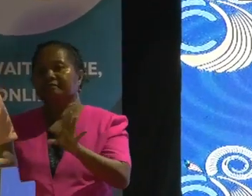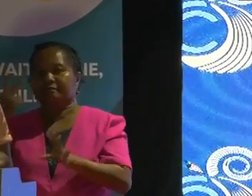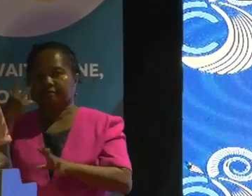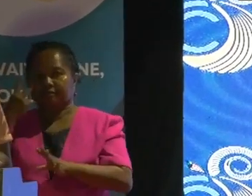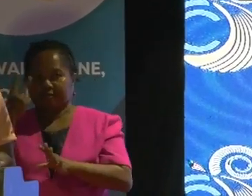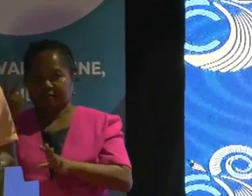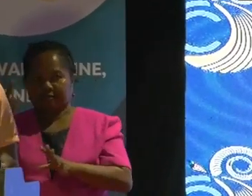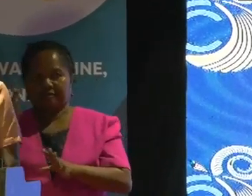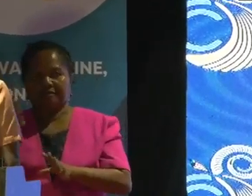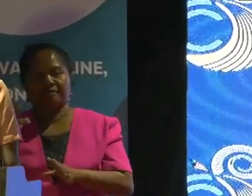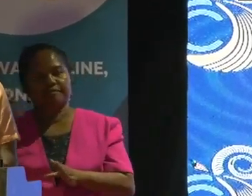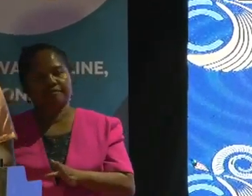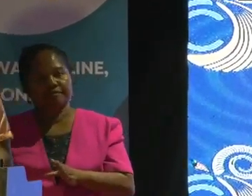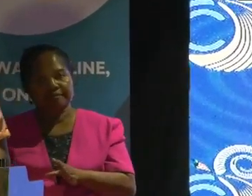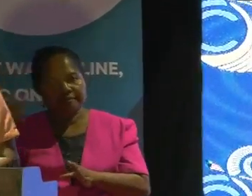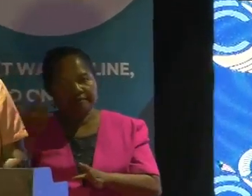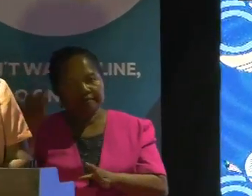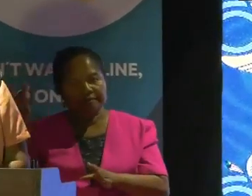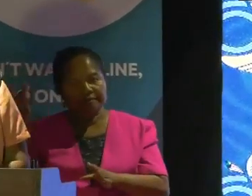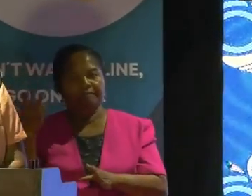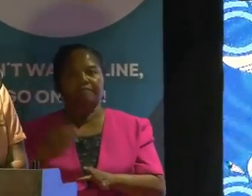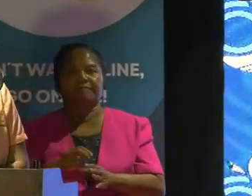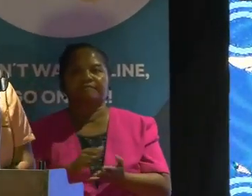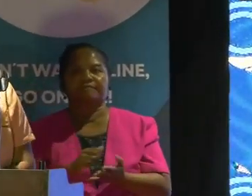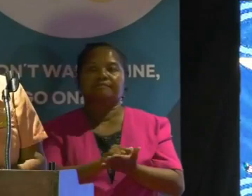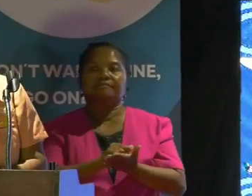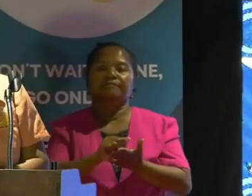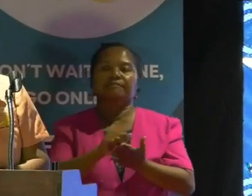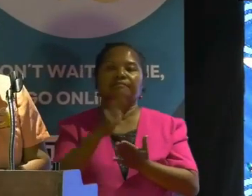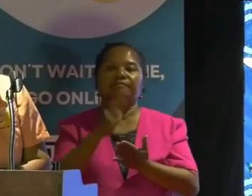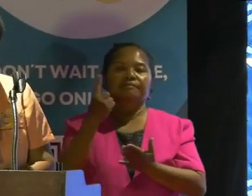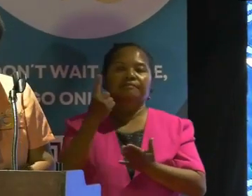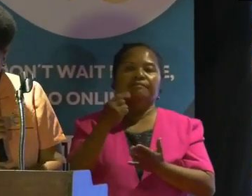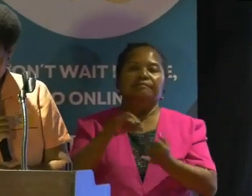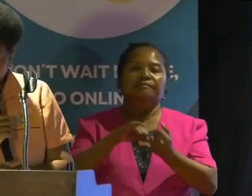there. Online Blongimilo, number one super.